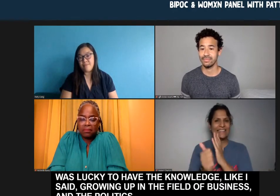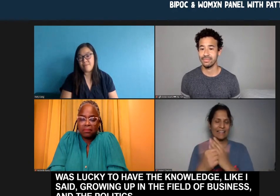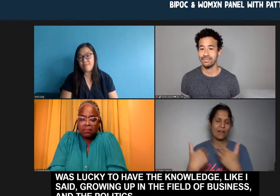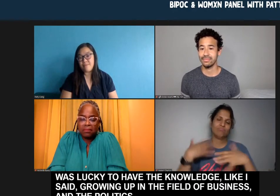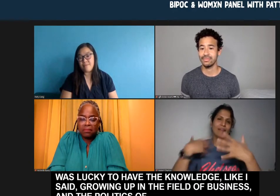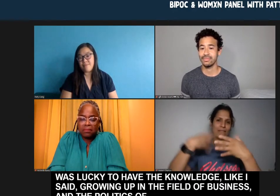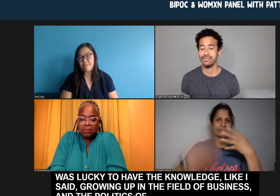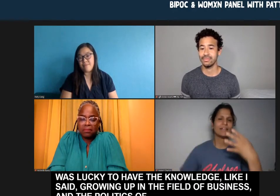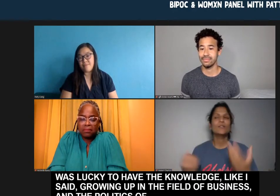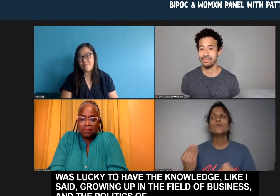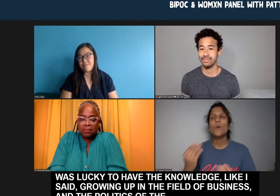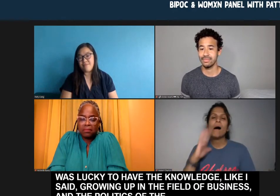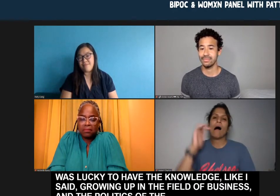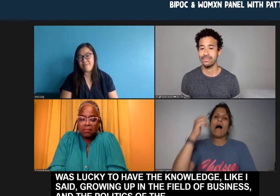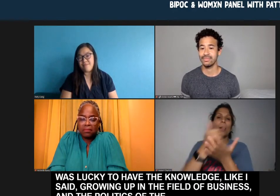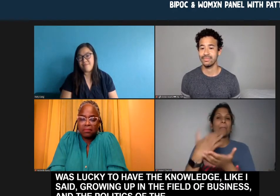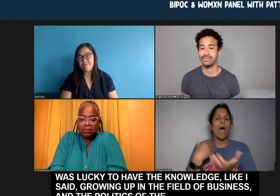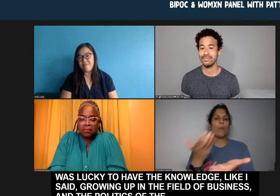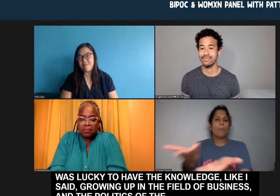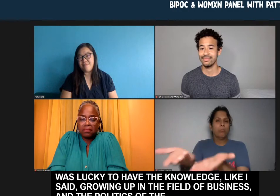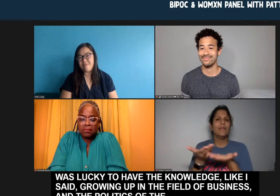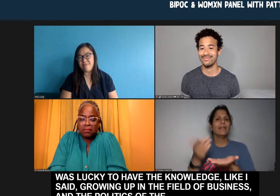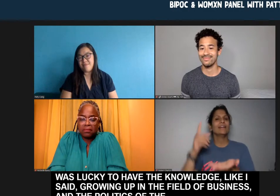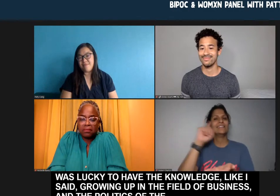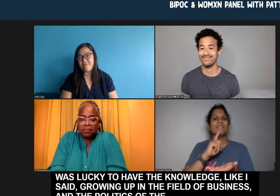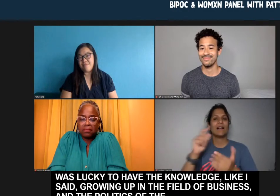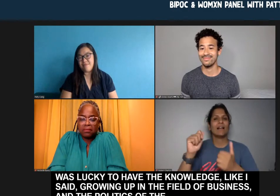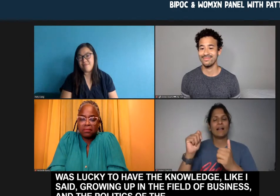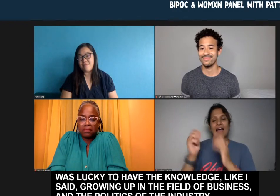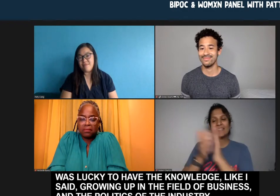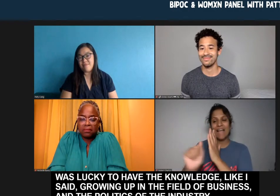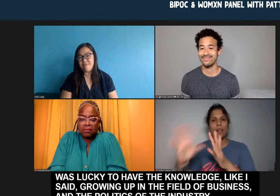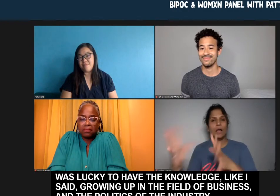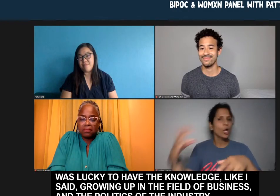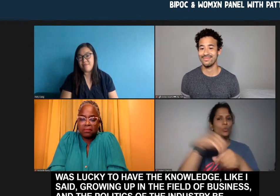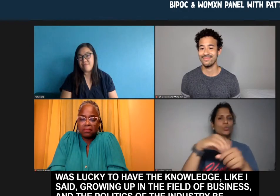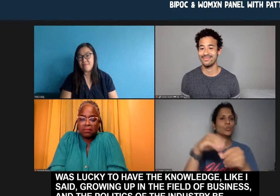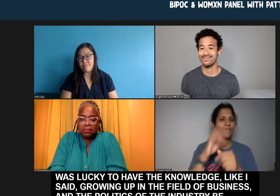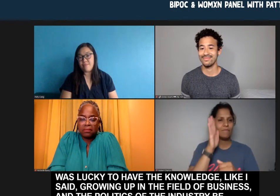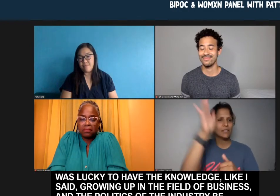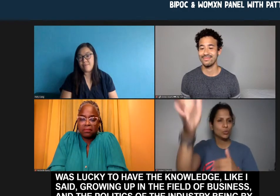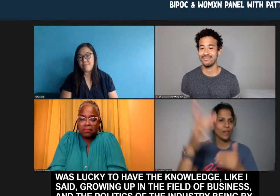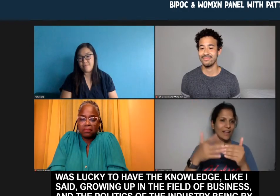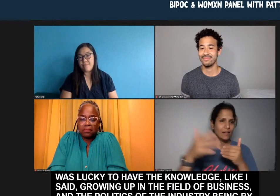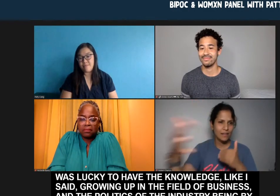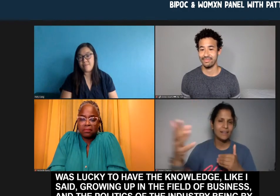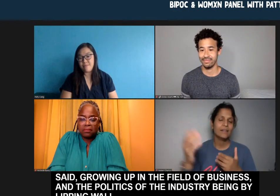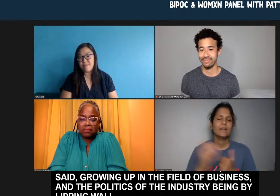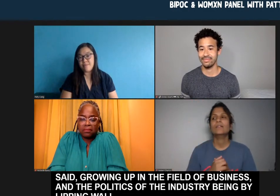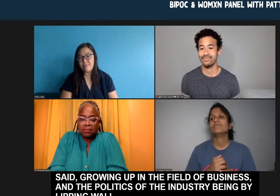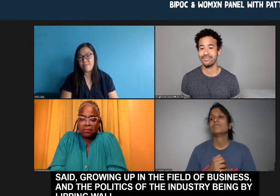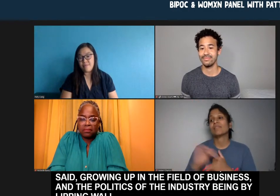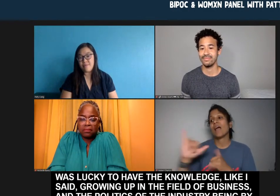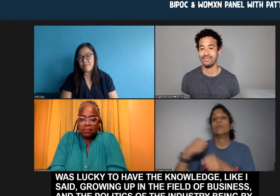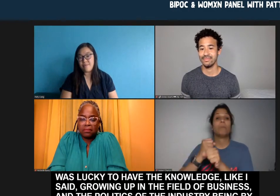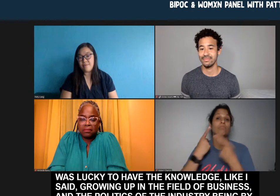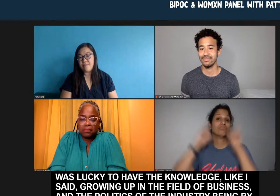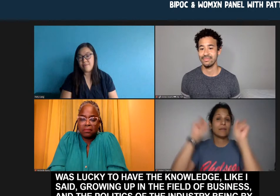industry and being bilingual, bicultural, and having hearing and deaf people in the world. But what I work on is to bring deaf people